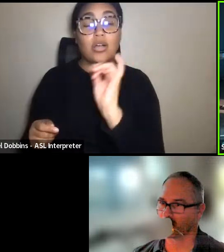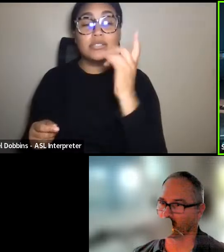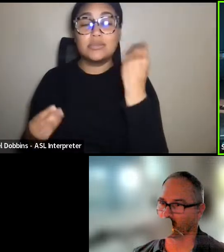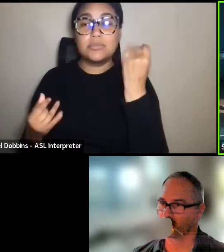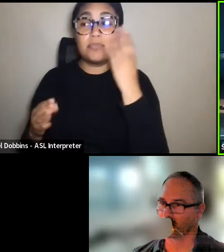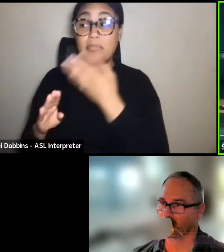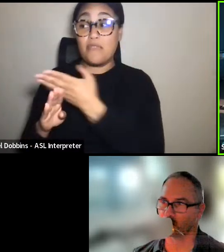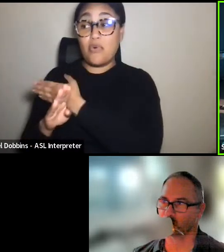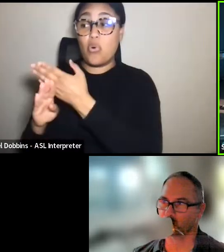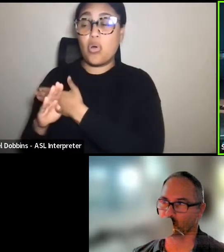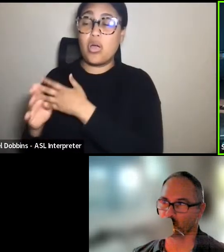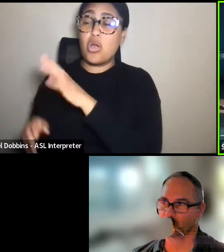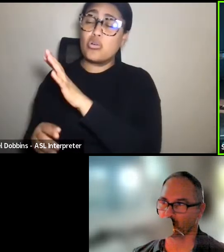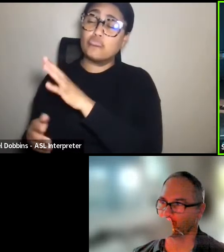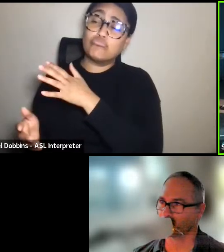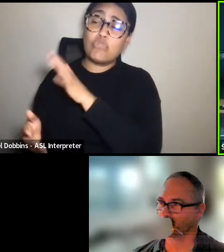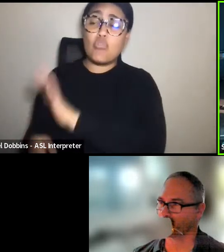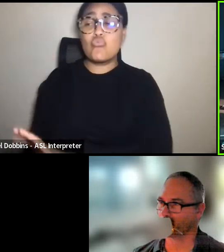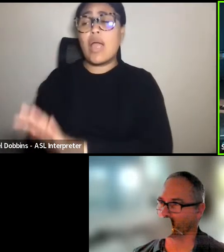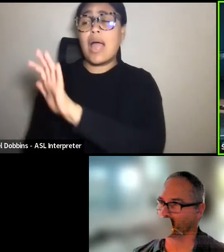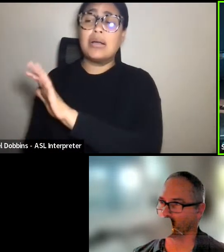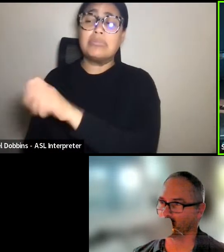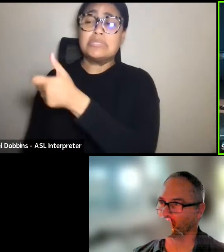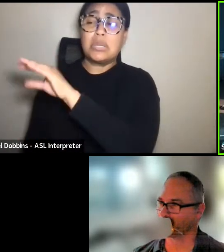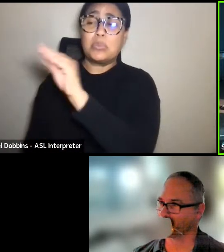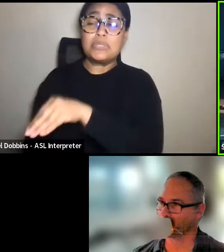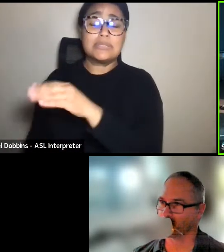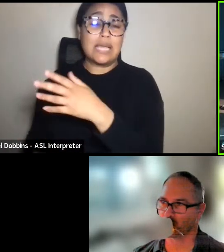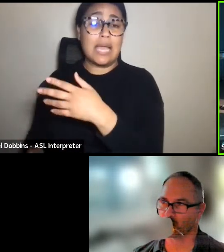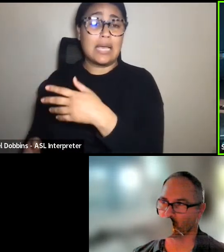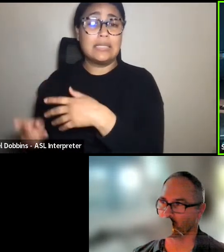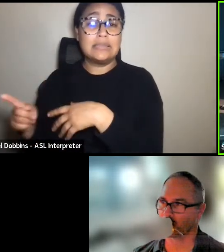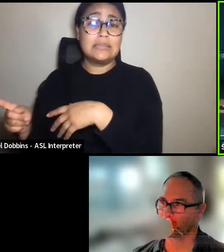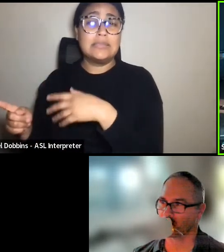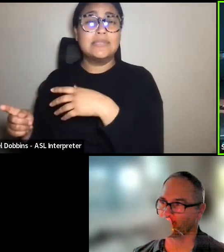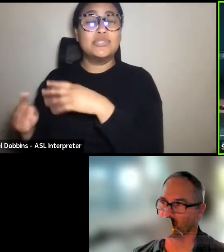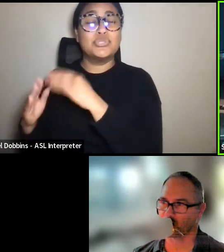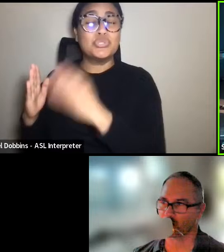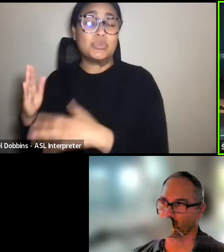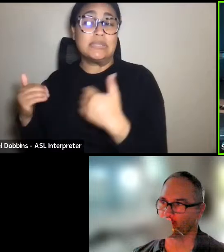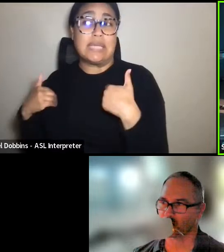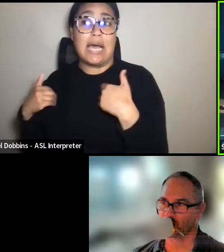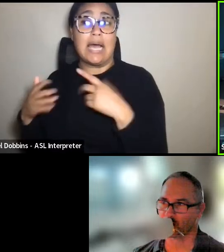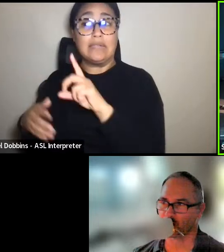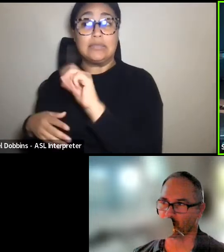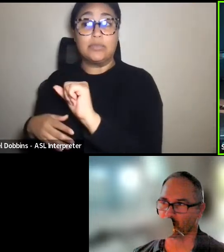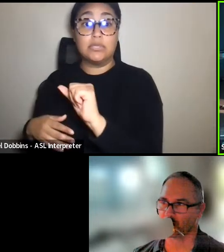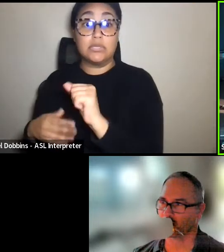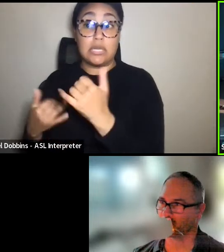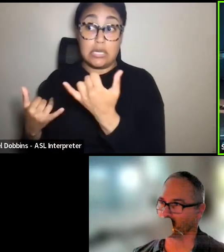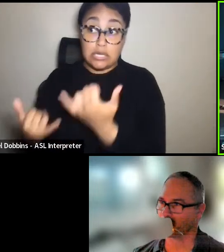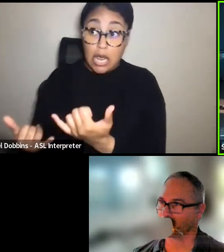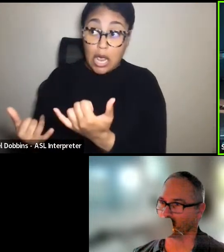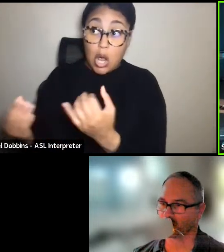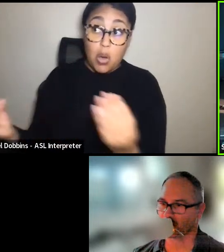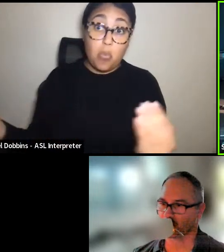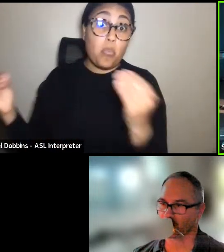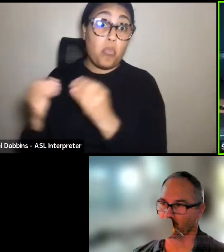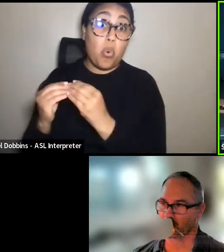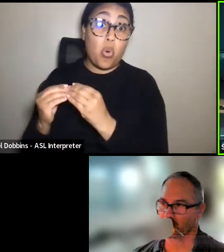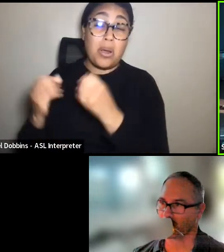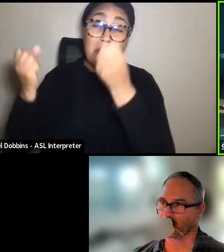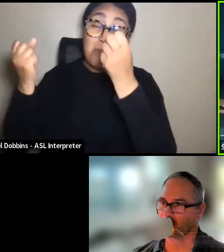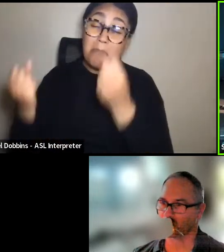used to be, oh, roughly 10% of our students have disabilities. It's not 10%. No. It's more. Mhm. It's very often more. There are many